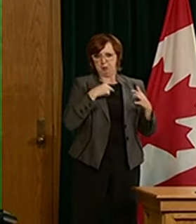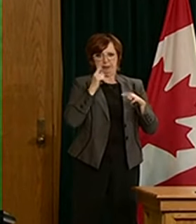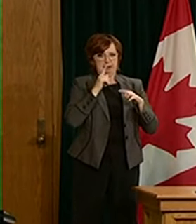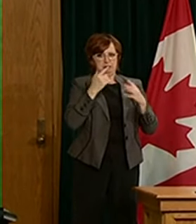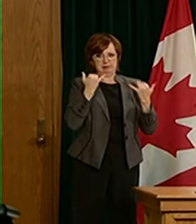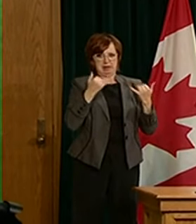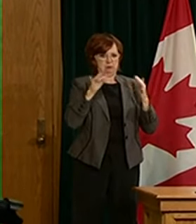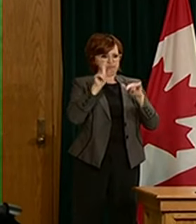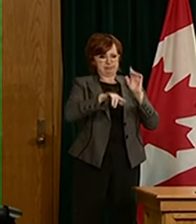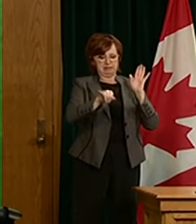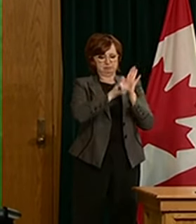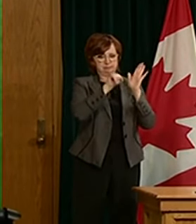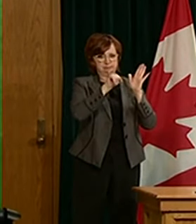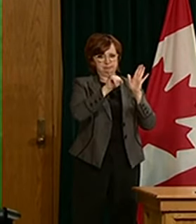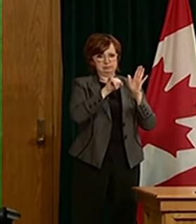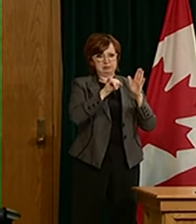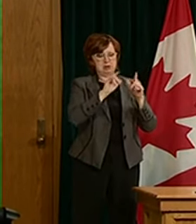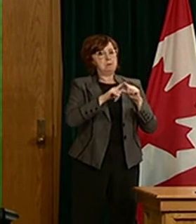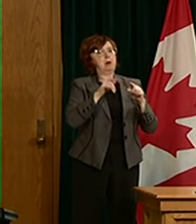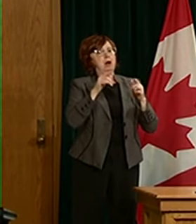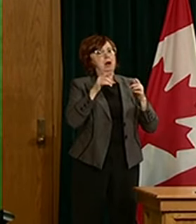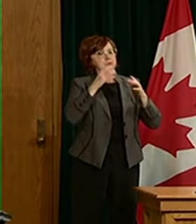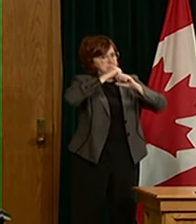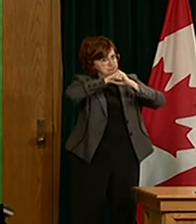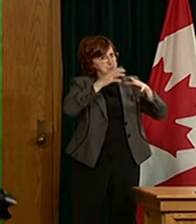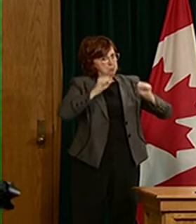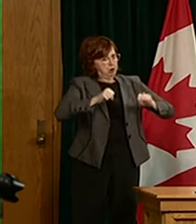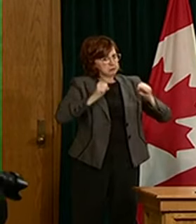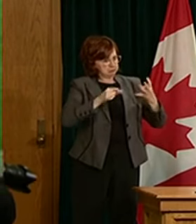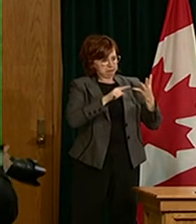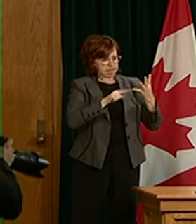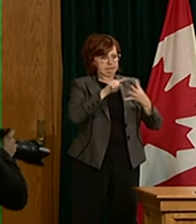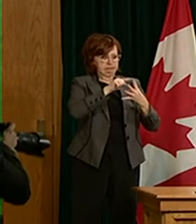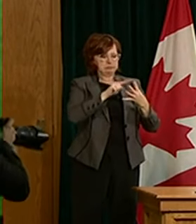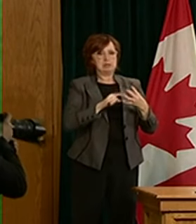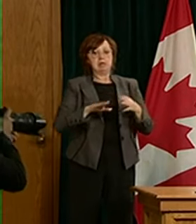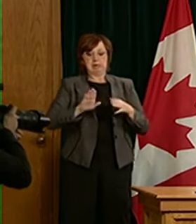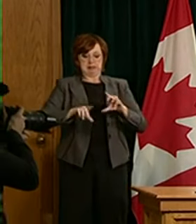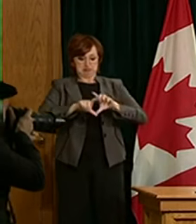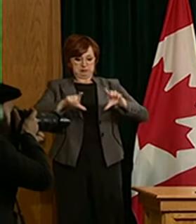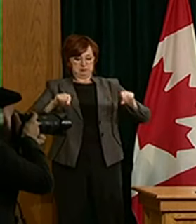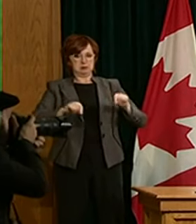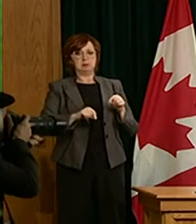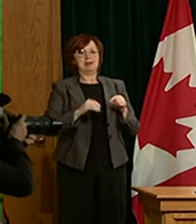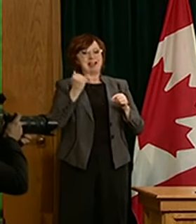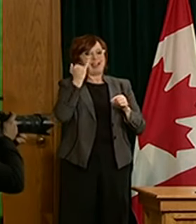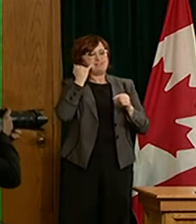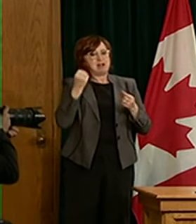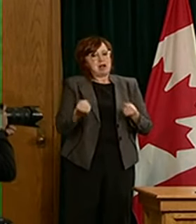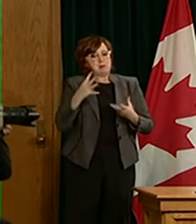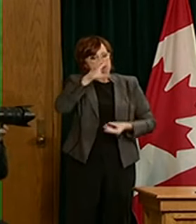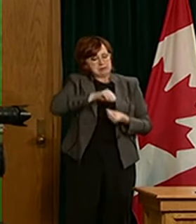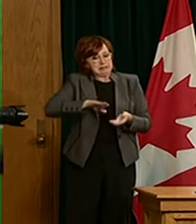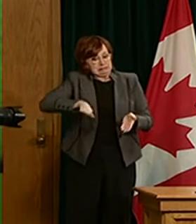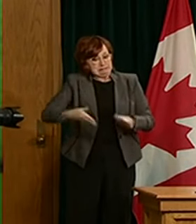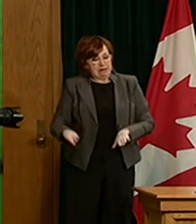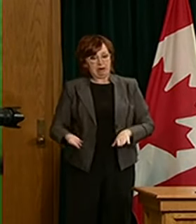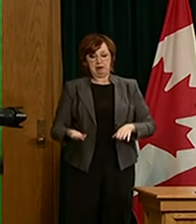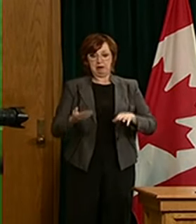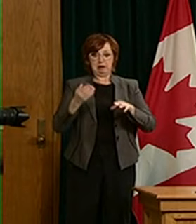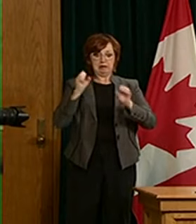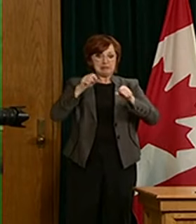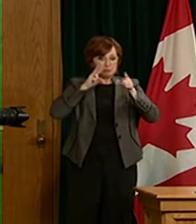of the population. The bottom is the three scenarios again for deaths. And again, we don't know where we are on